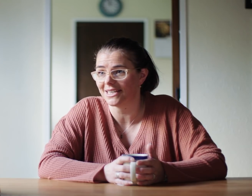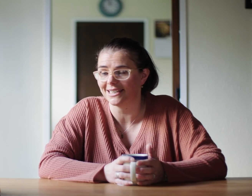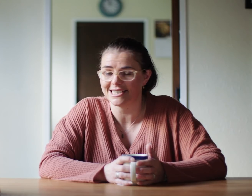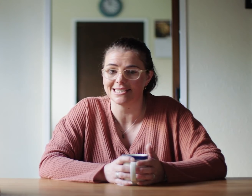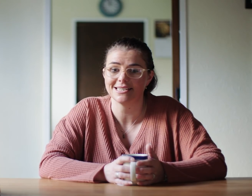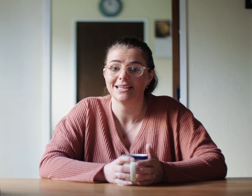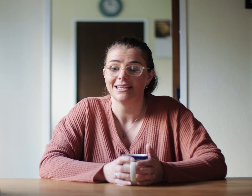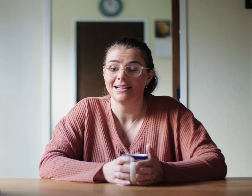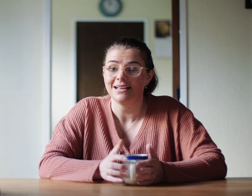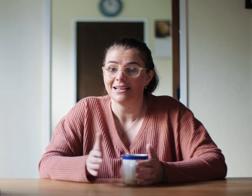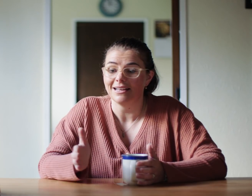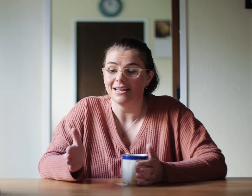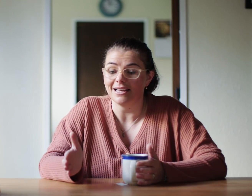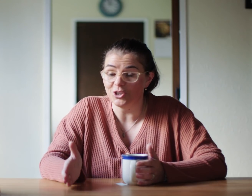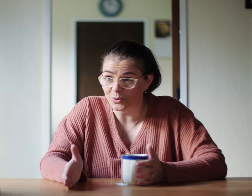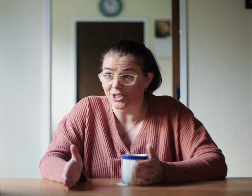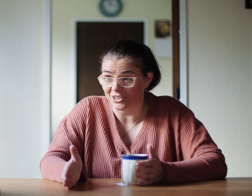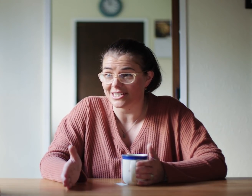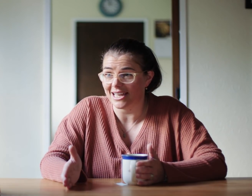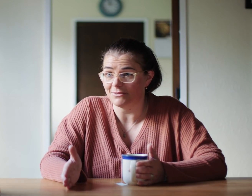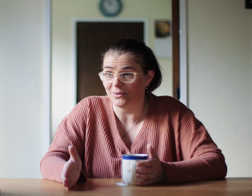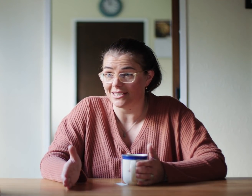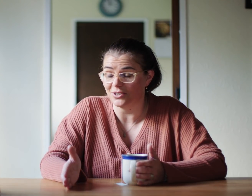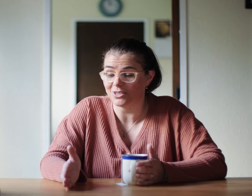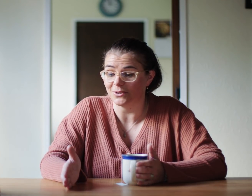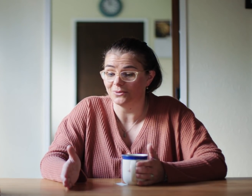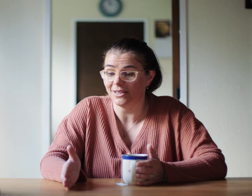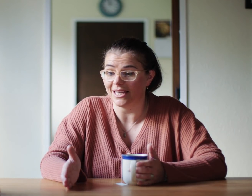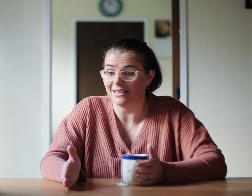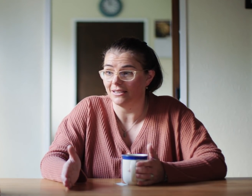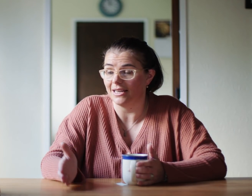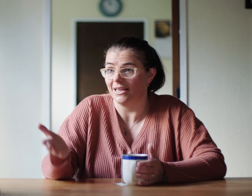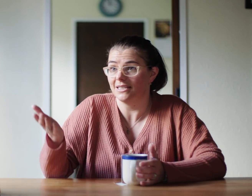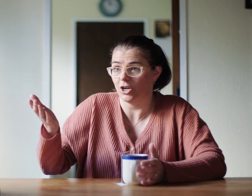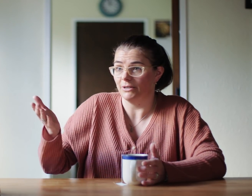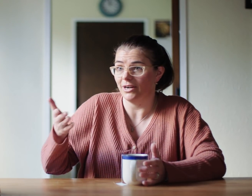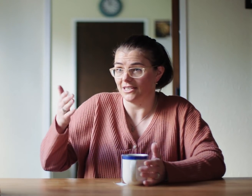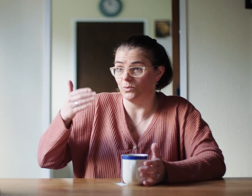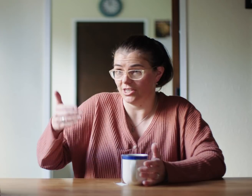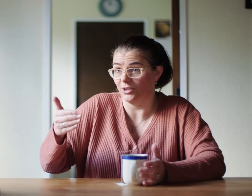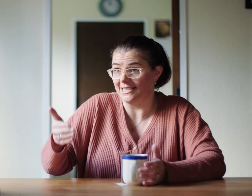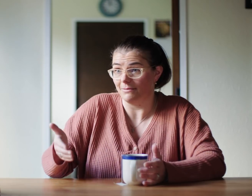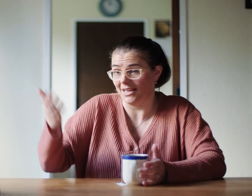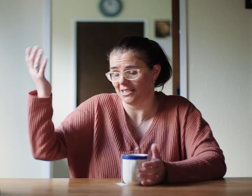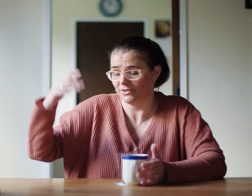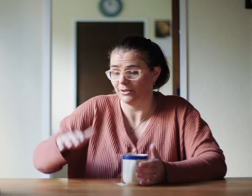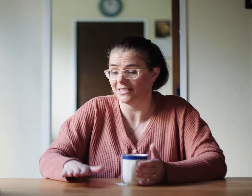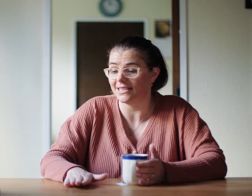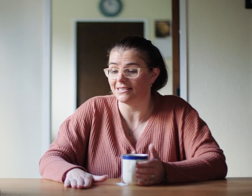particular test. A new audiologist came to Wellington Hospital and his common practice was to do these ABRs. He was from overseas and